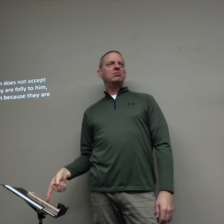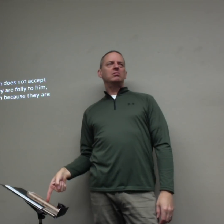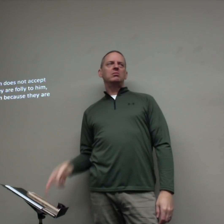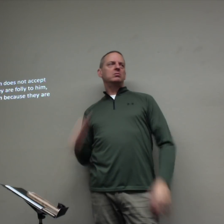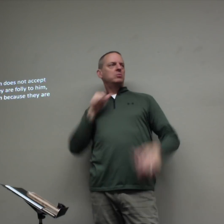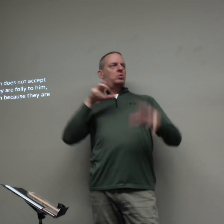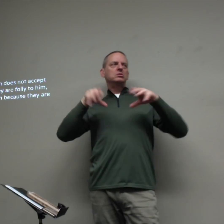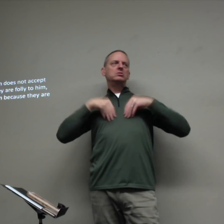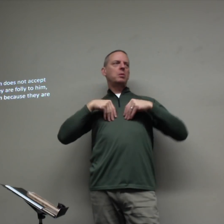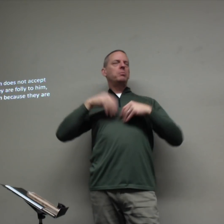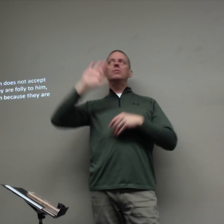God.